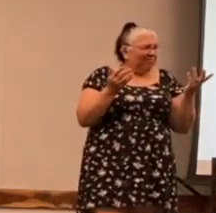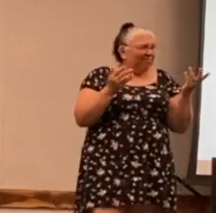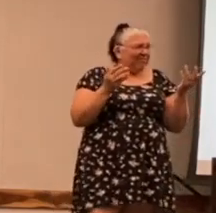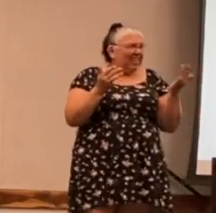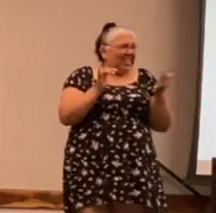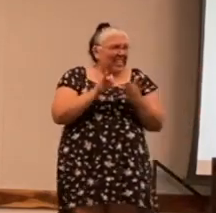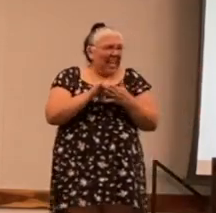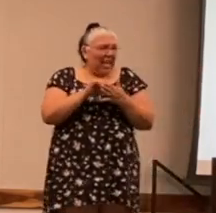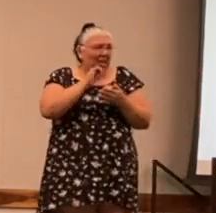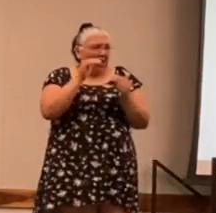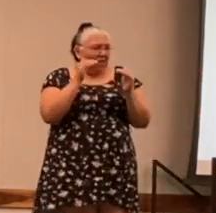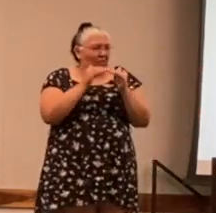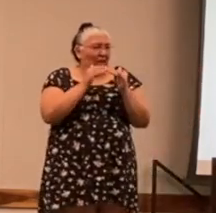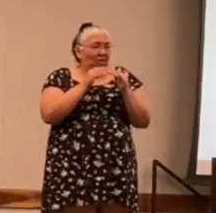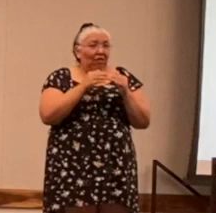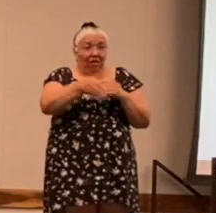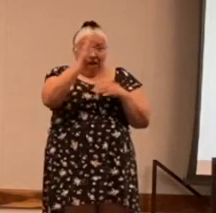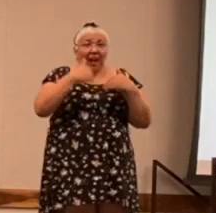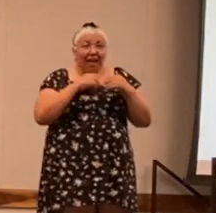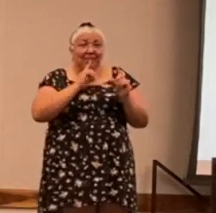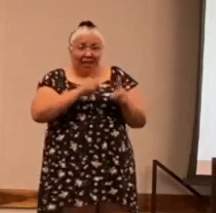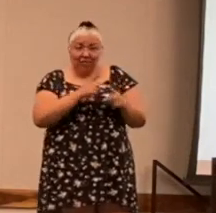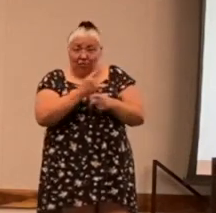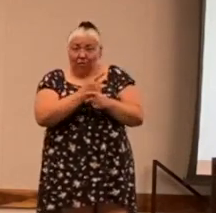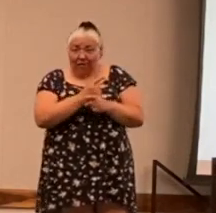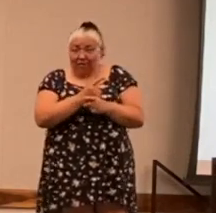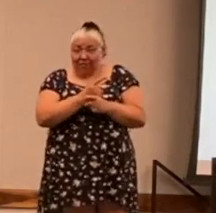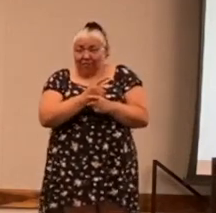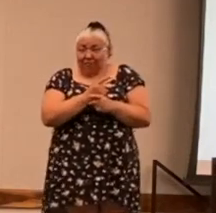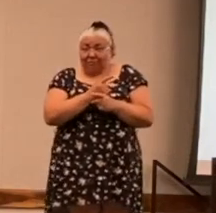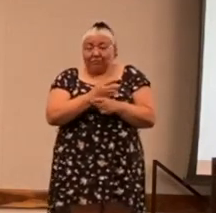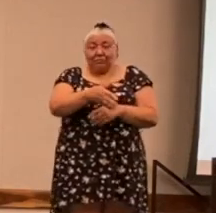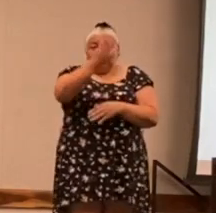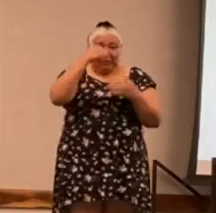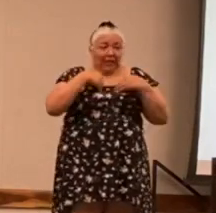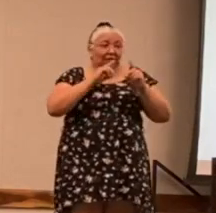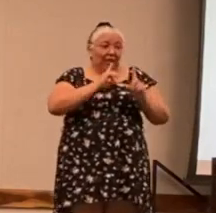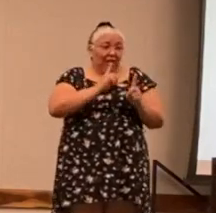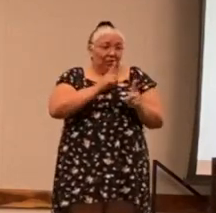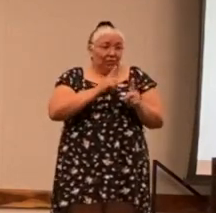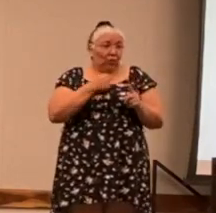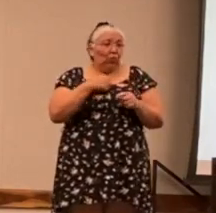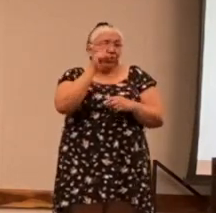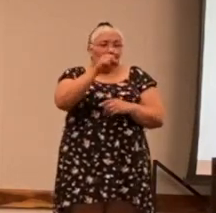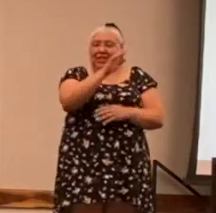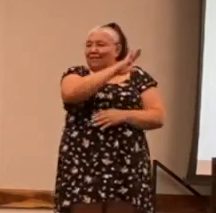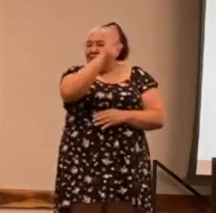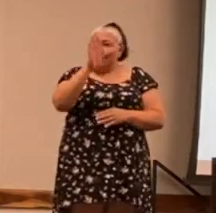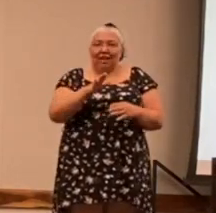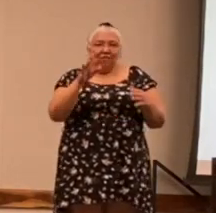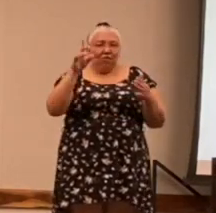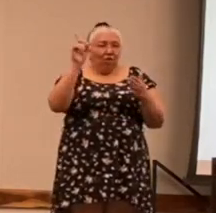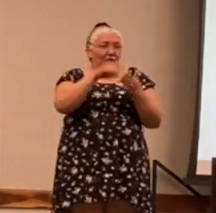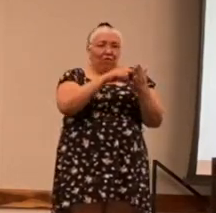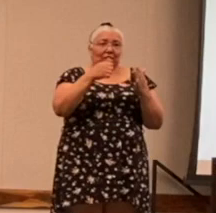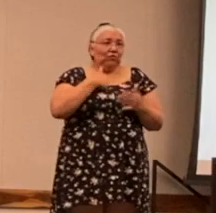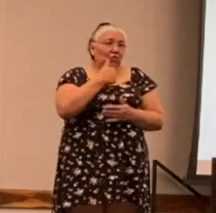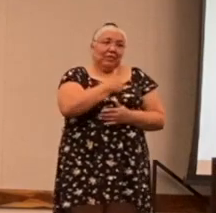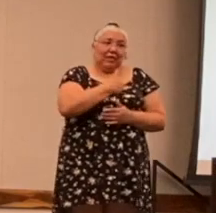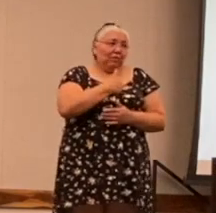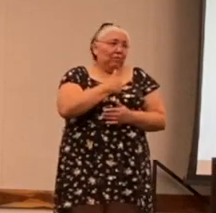Isn't that unfair? I mean, because God has the answer, doesn't he? God has the answer. So we should never avenge for